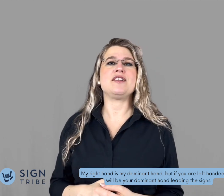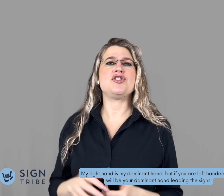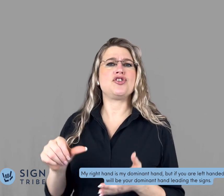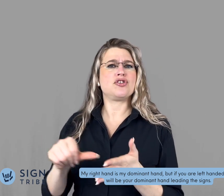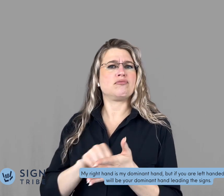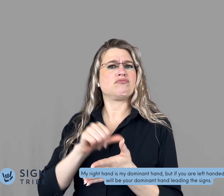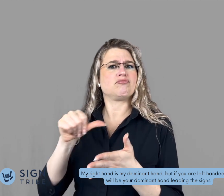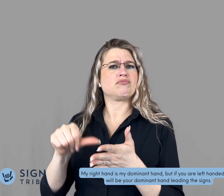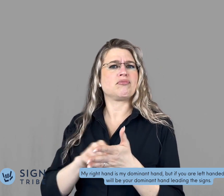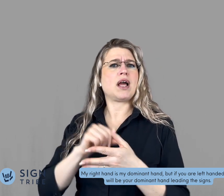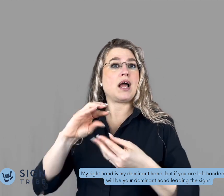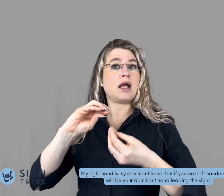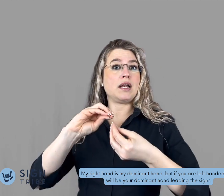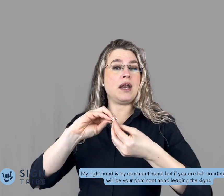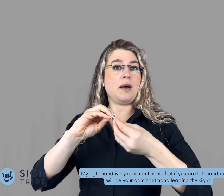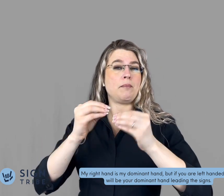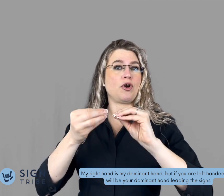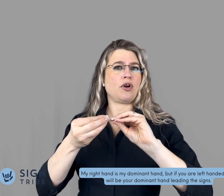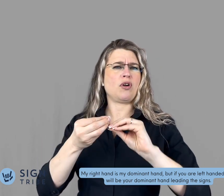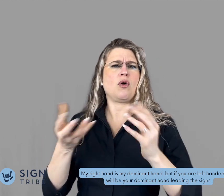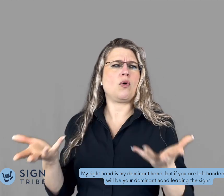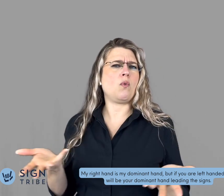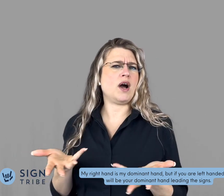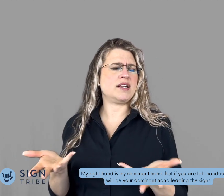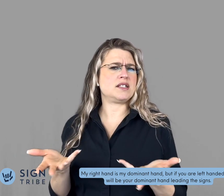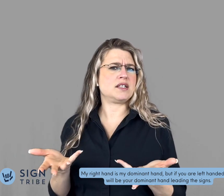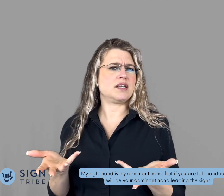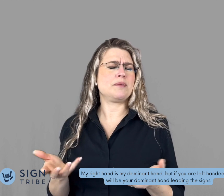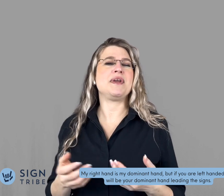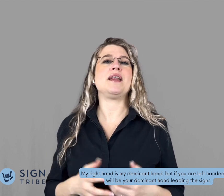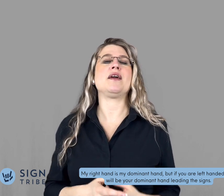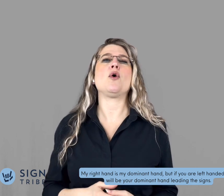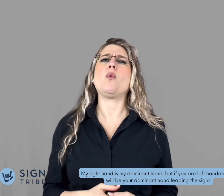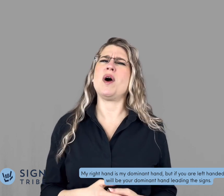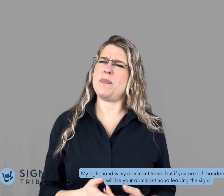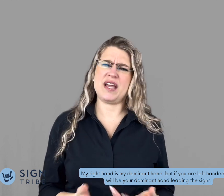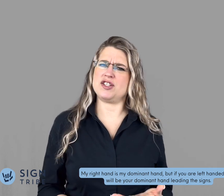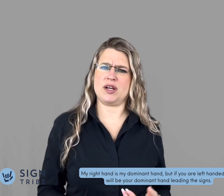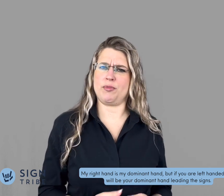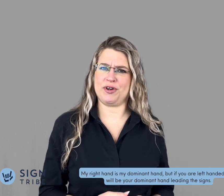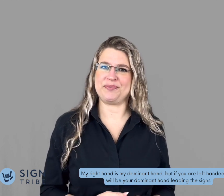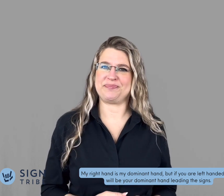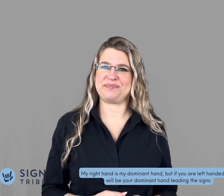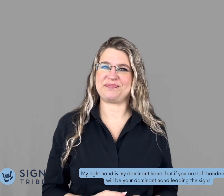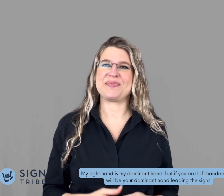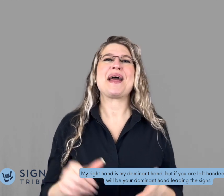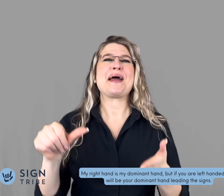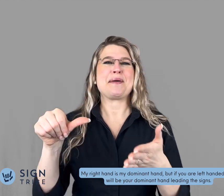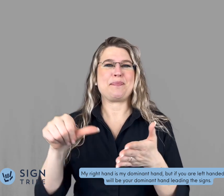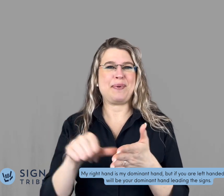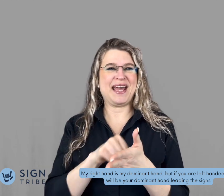Page number what? Meaning what page number?